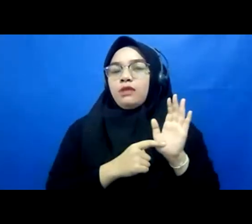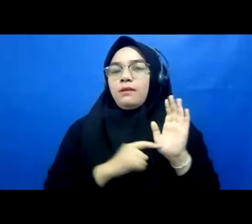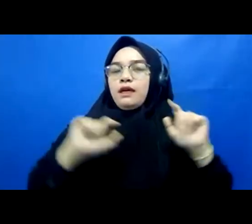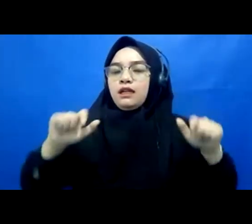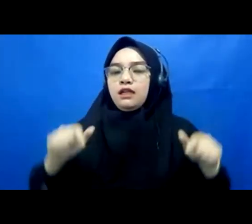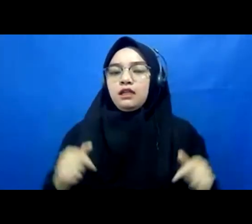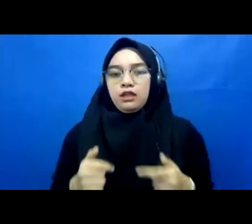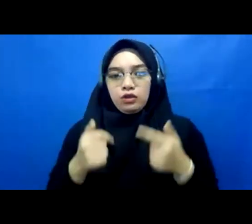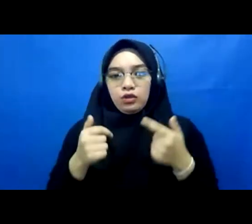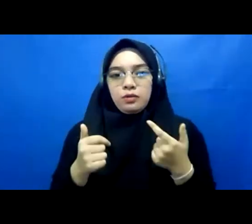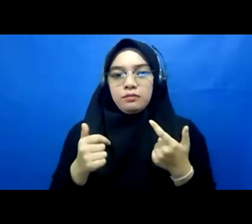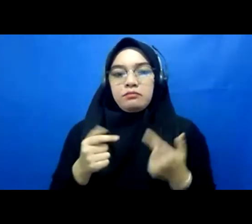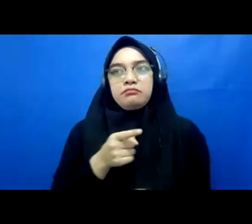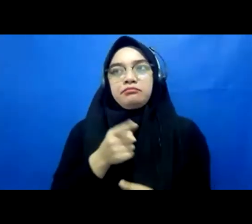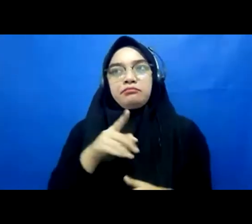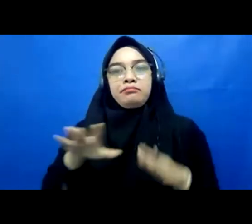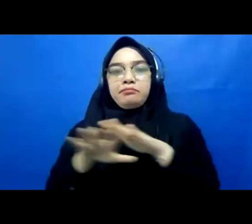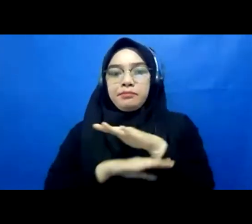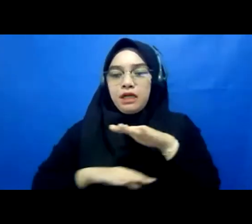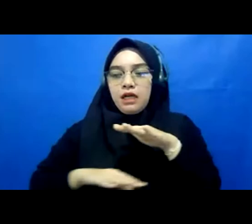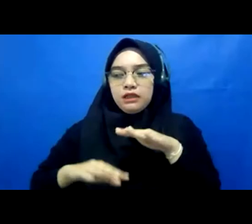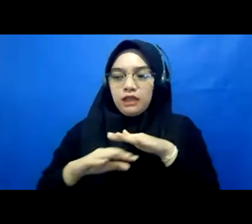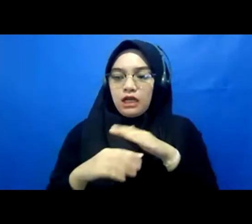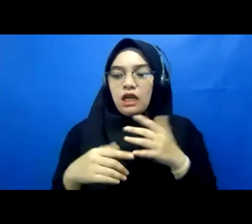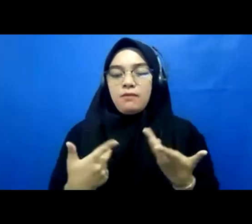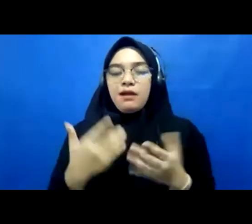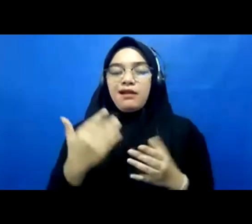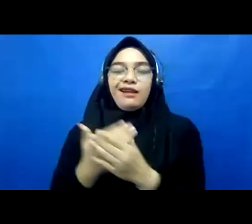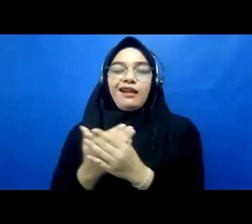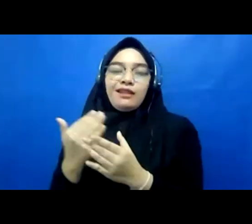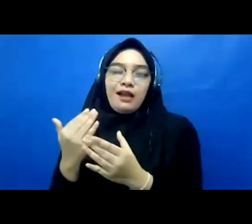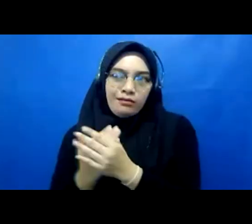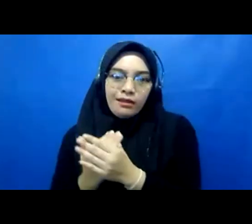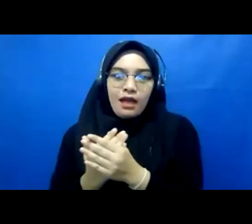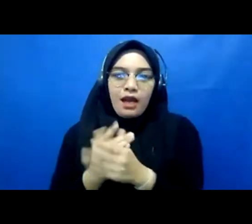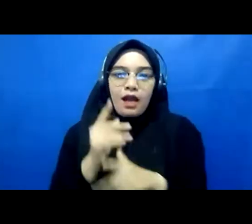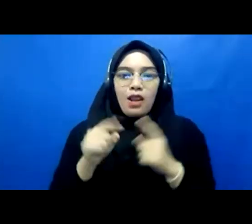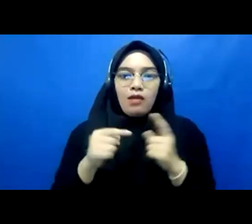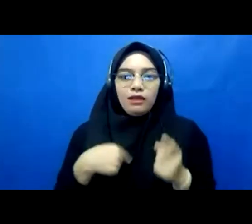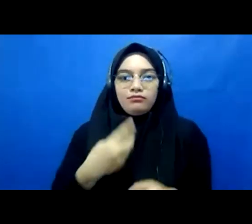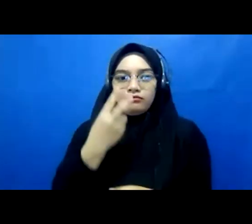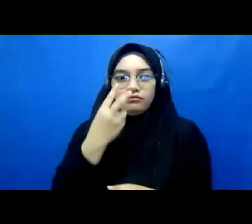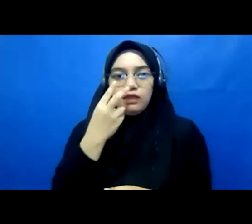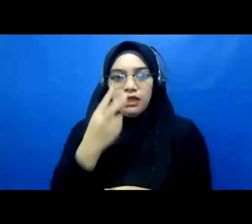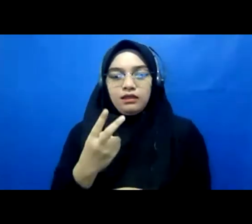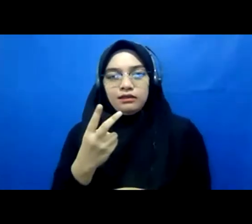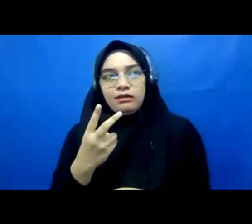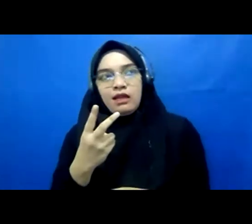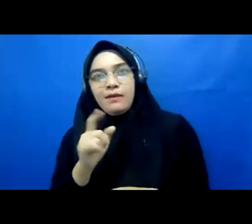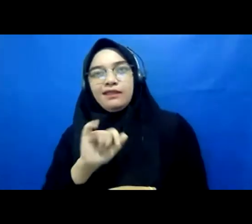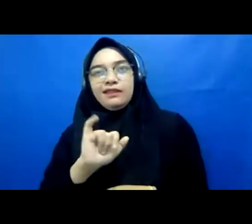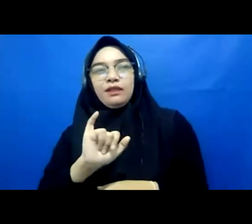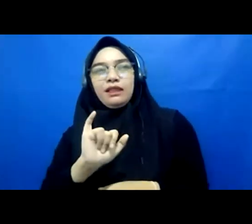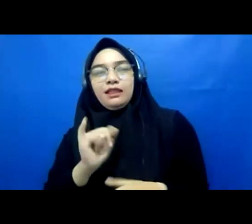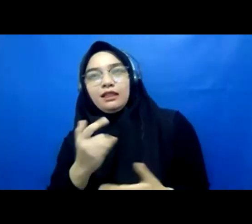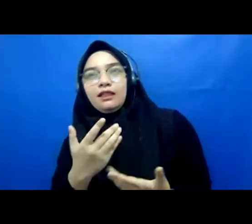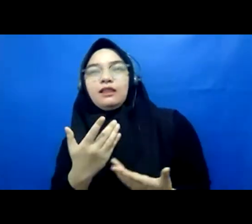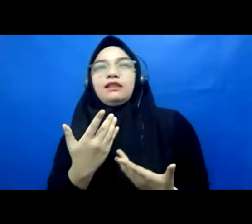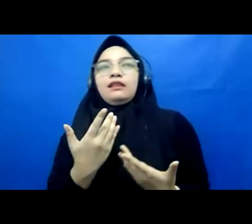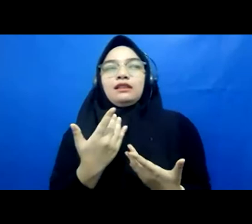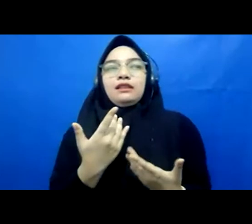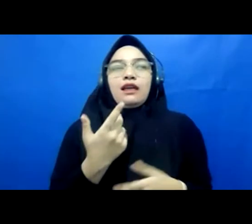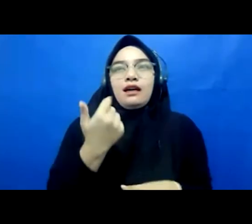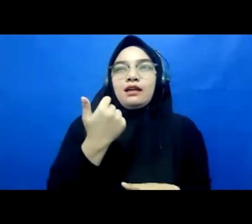the database of the people with disability, it's still lacked. So we have to go house by house, community by community, find